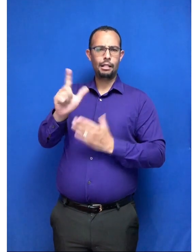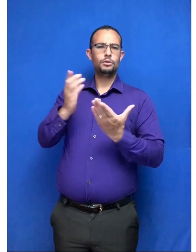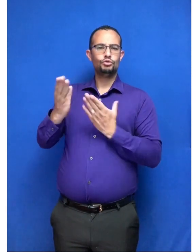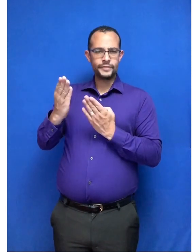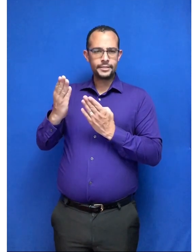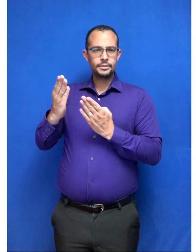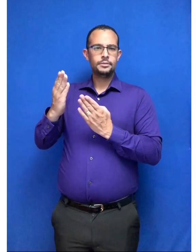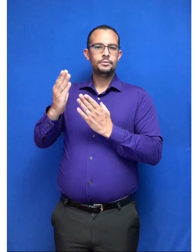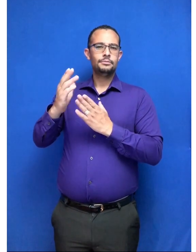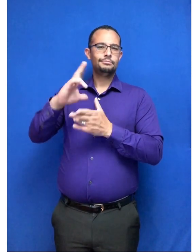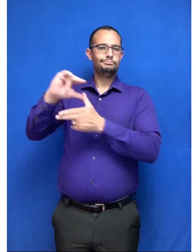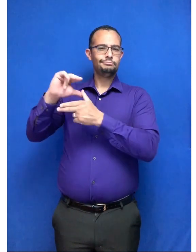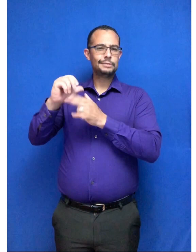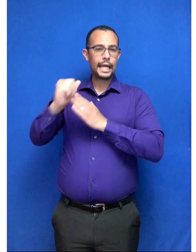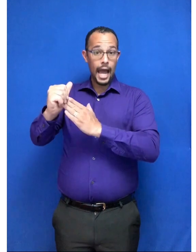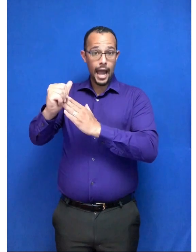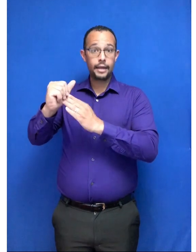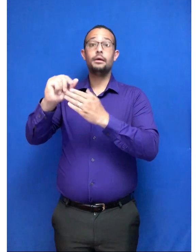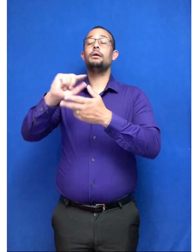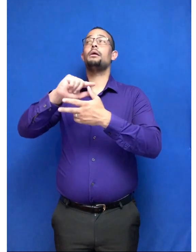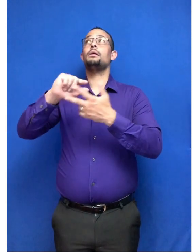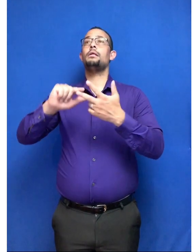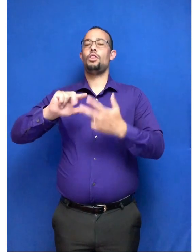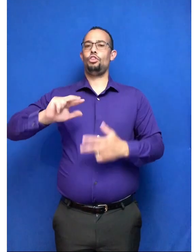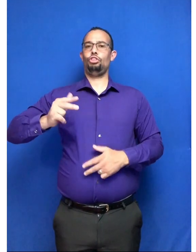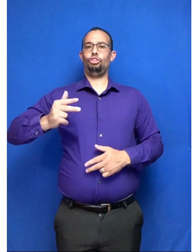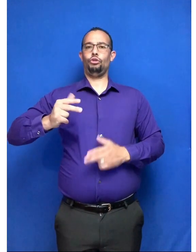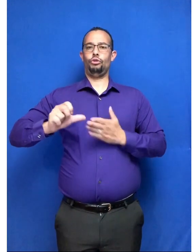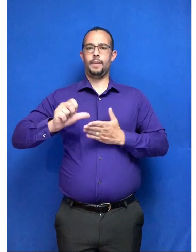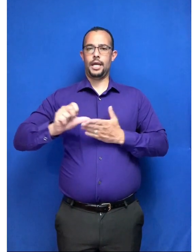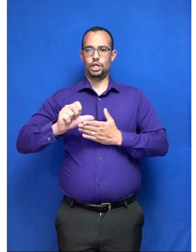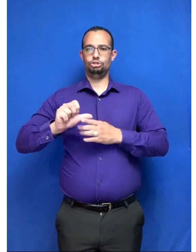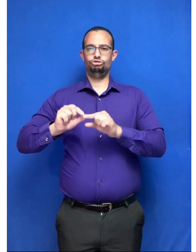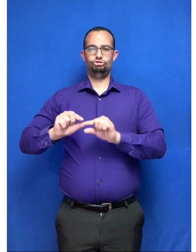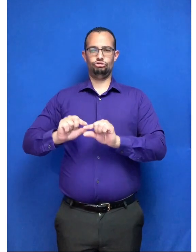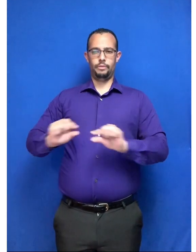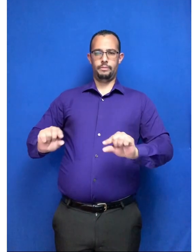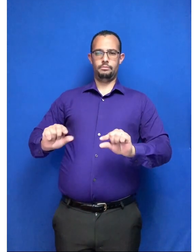packet, then on the third page, the bottom of the page, there's a